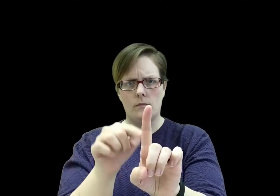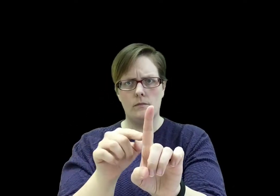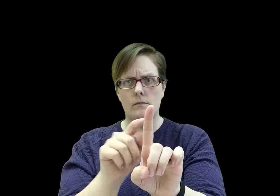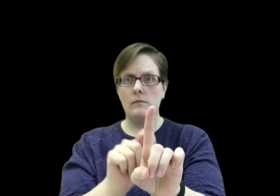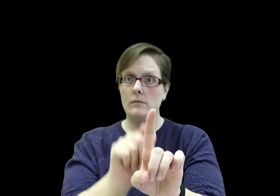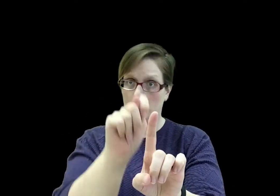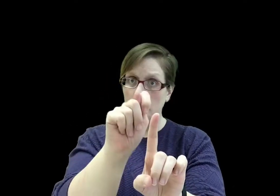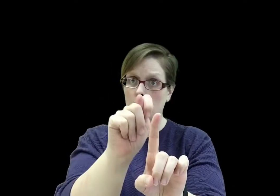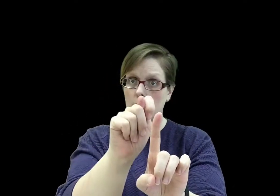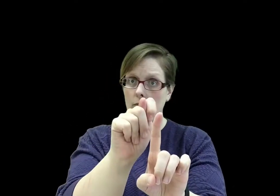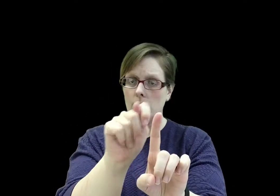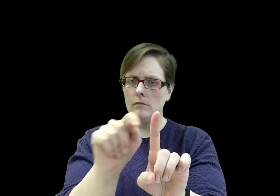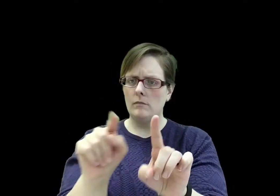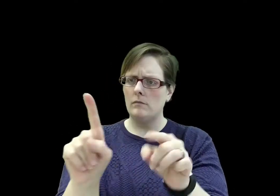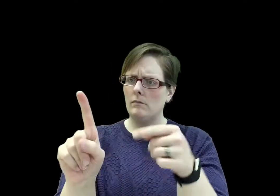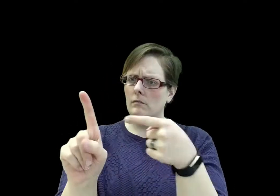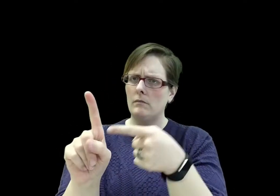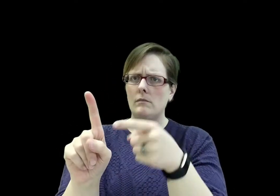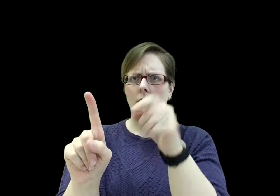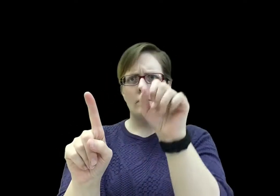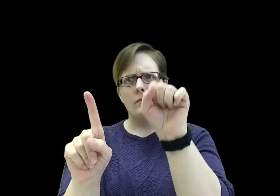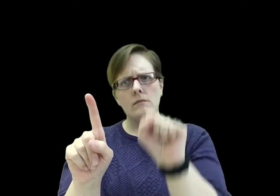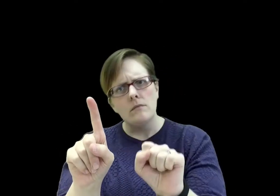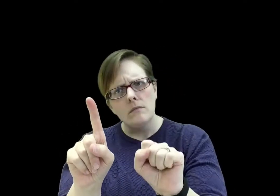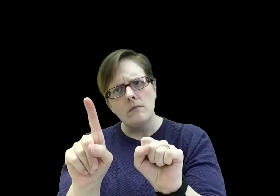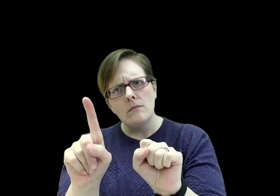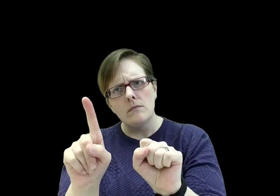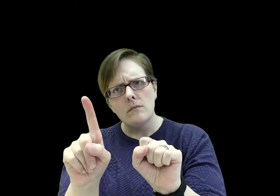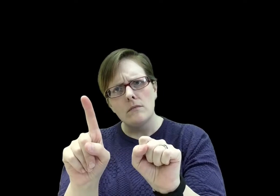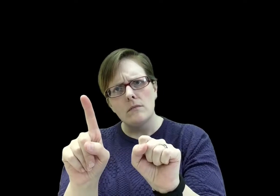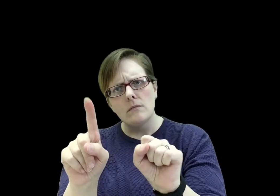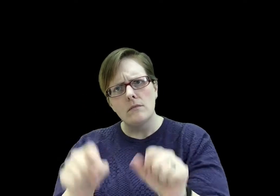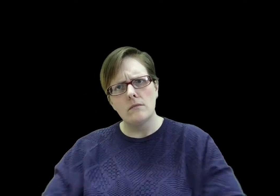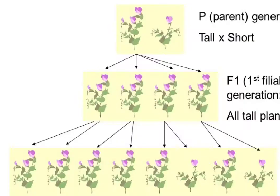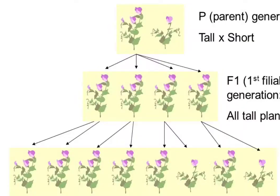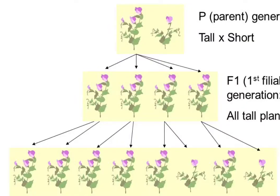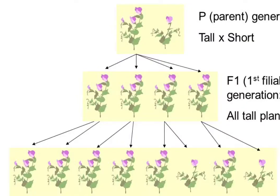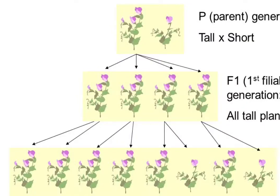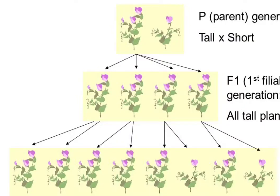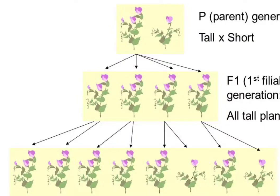them. One was tall, the other was short.